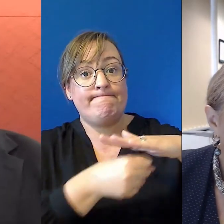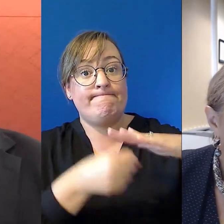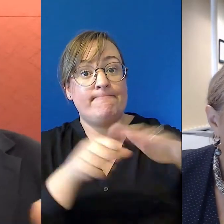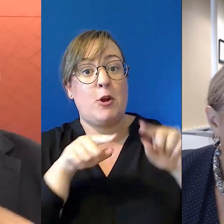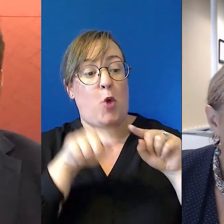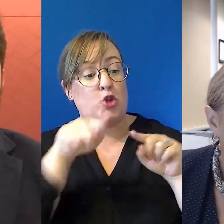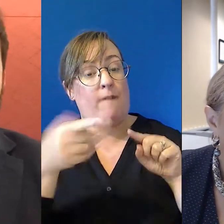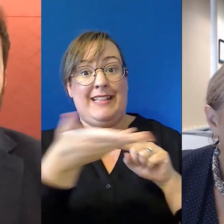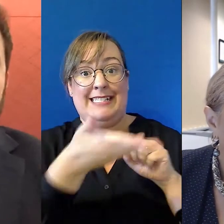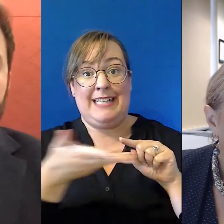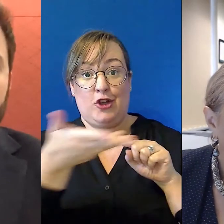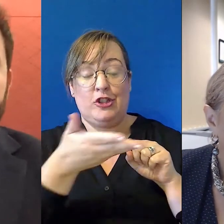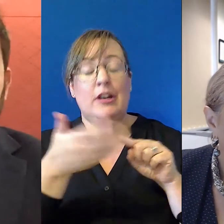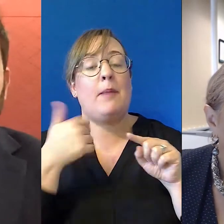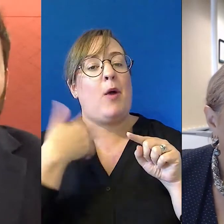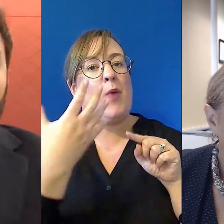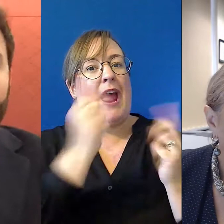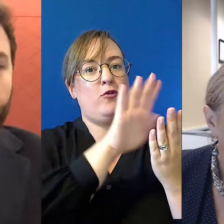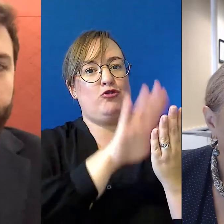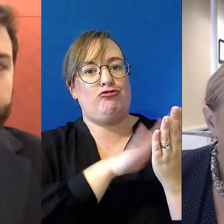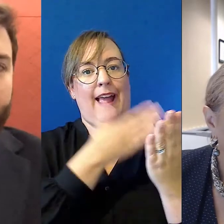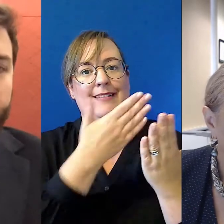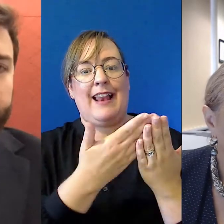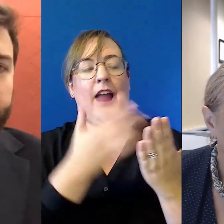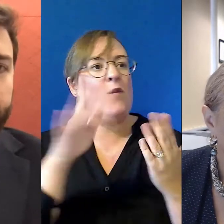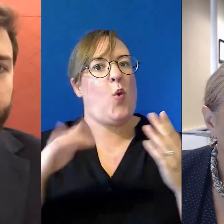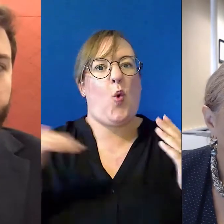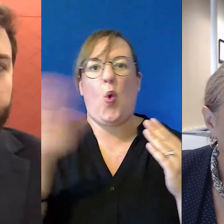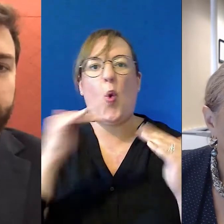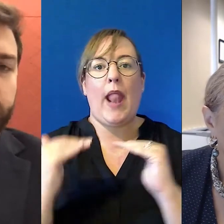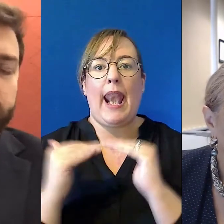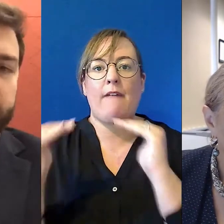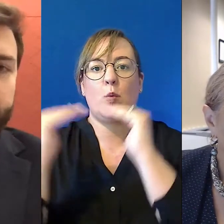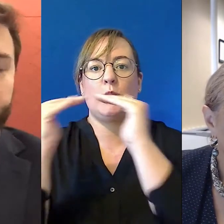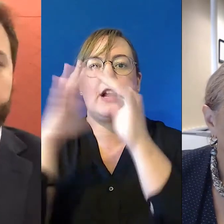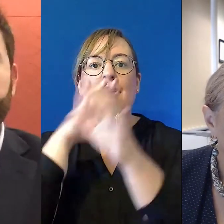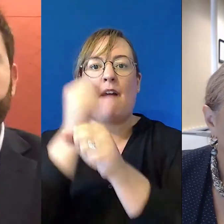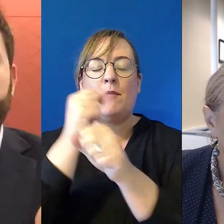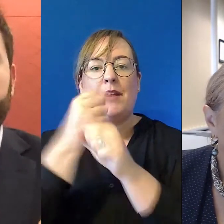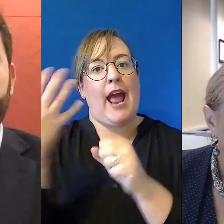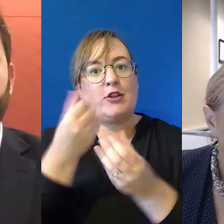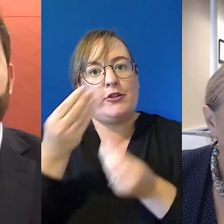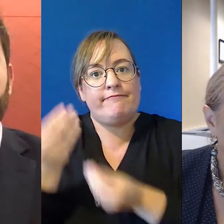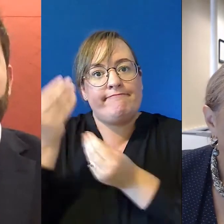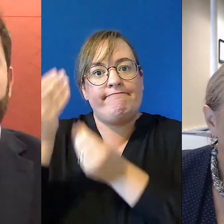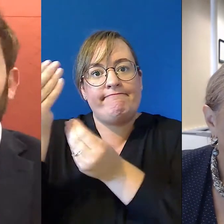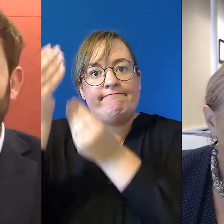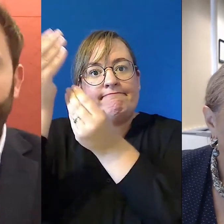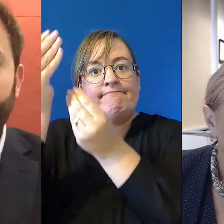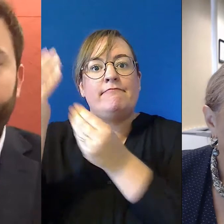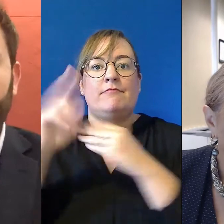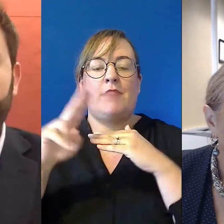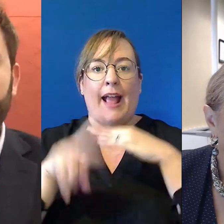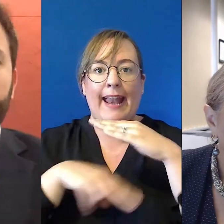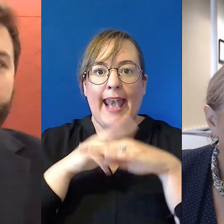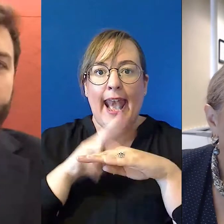but it then has to be translated at all levels of government. In the New Zealand context, at a national level, and you don't have